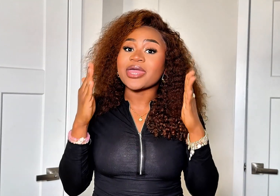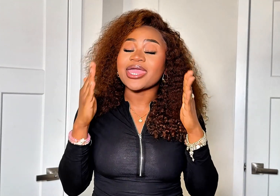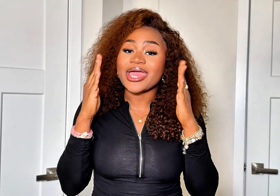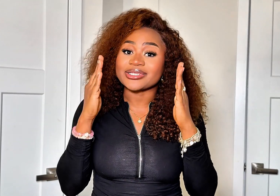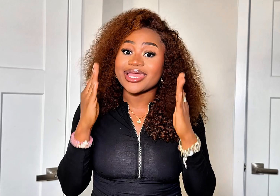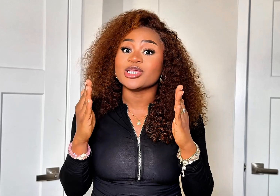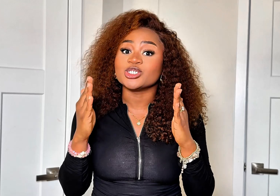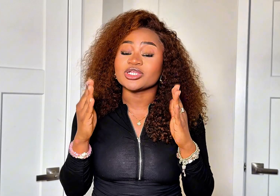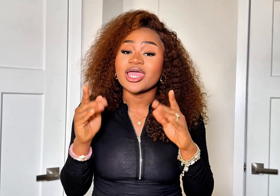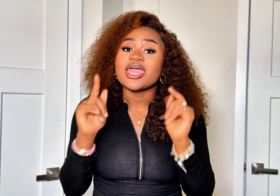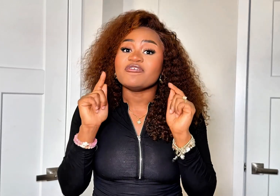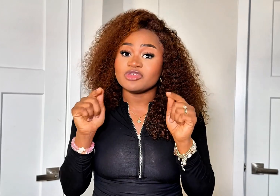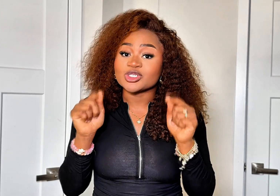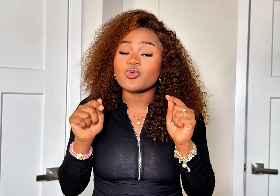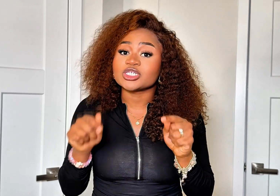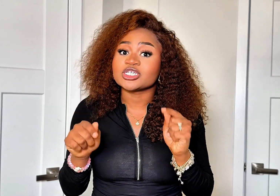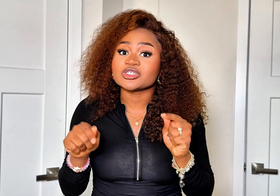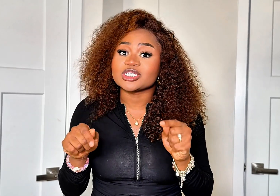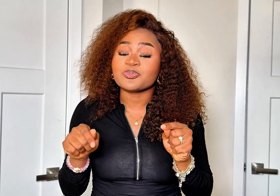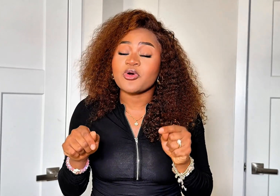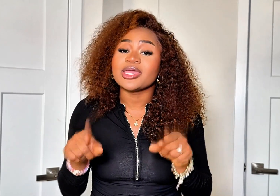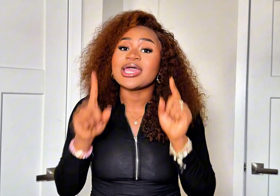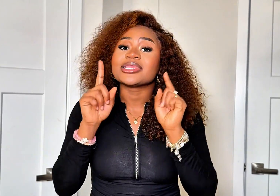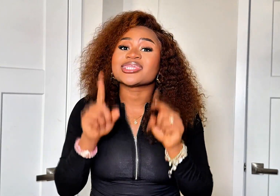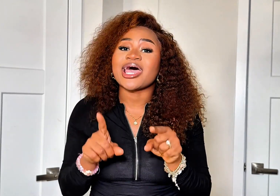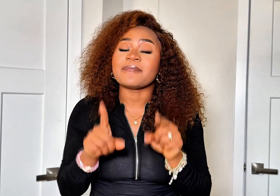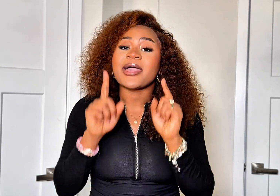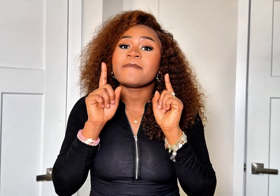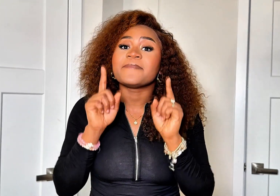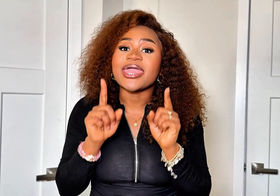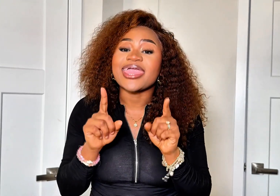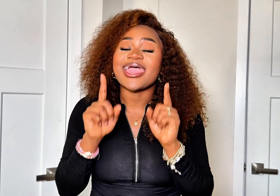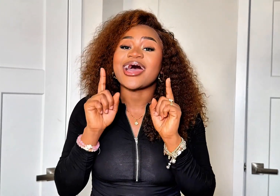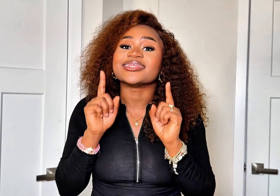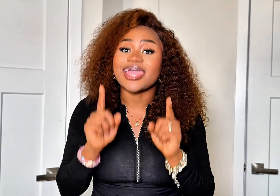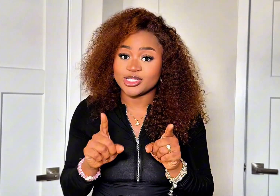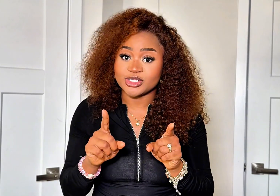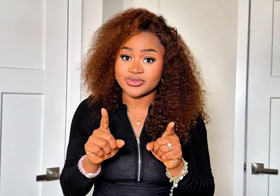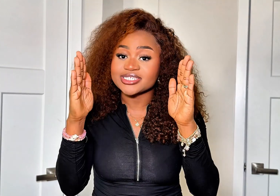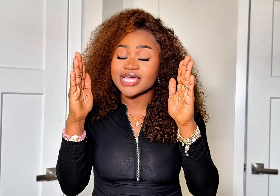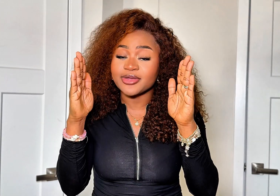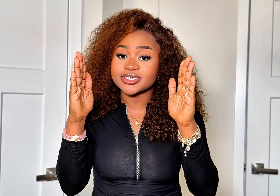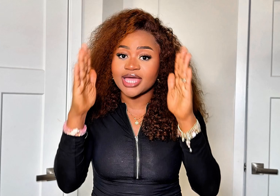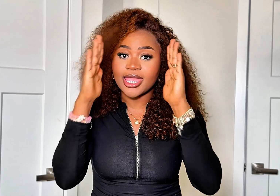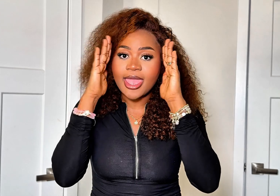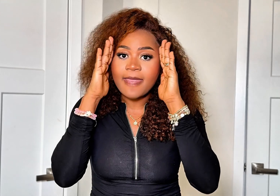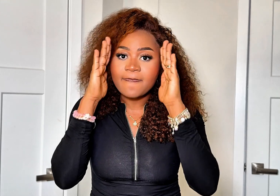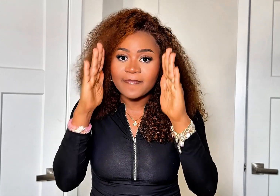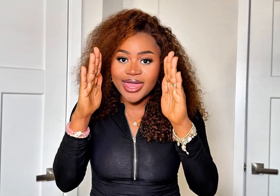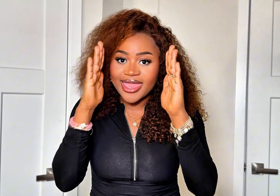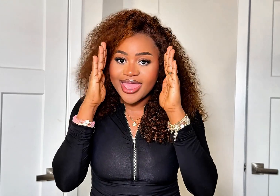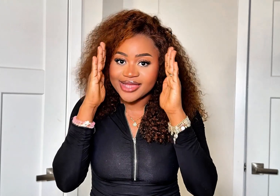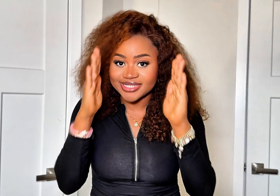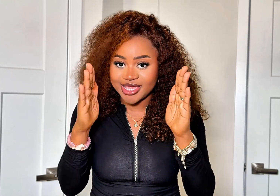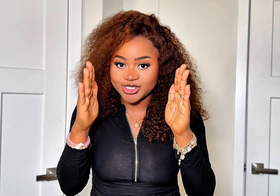pay attention. If you're still watching to this point, type pay attention. This is how you sign pay attention.